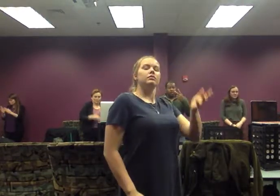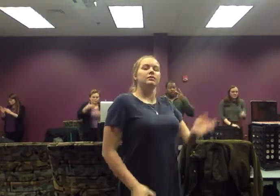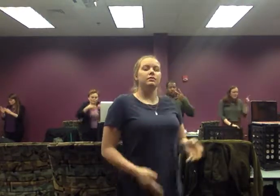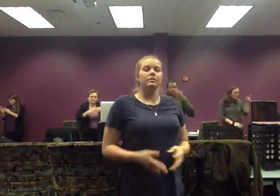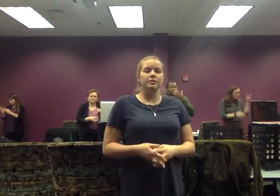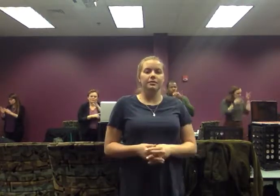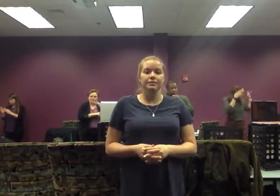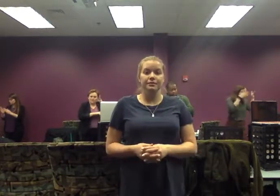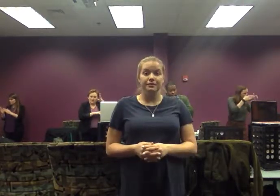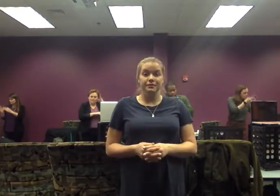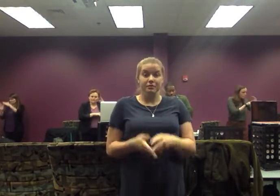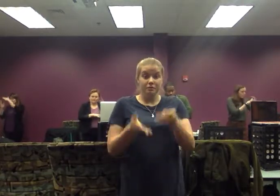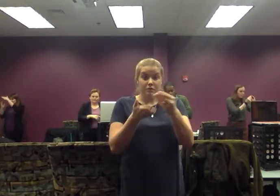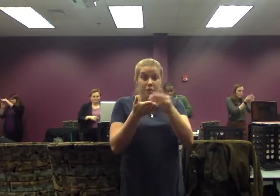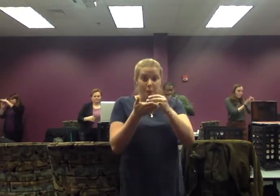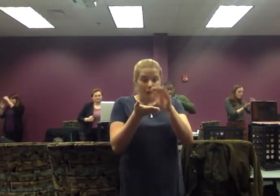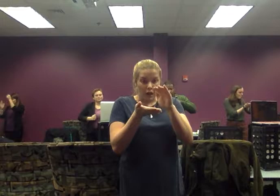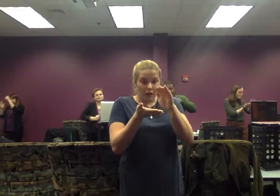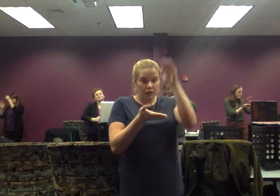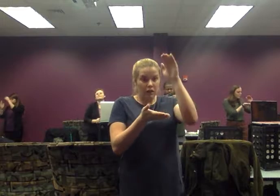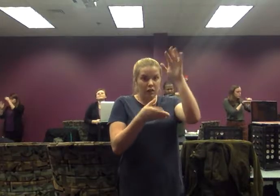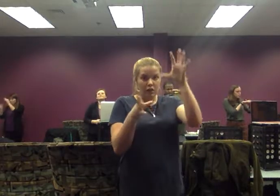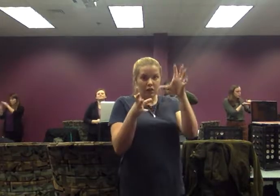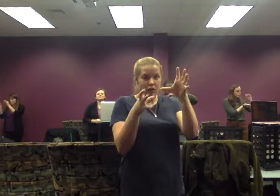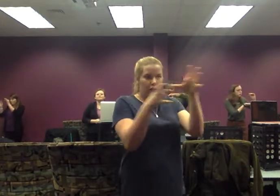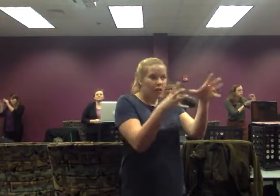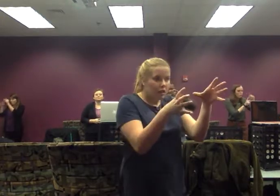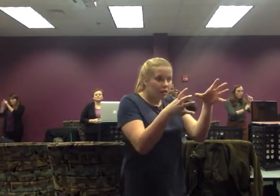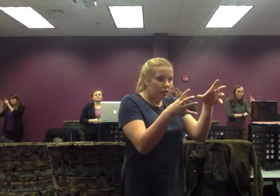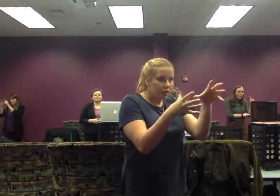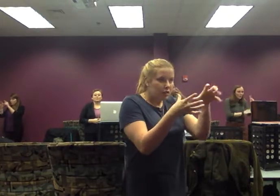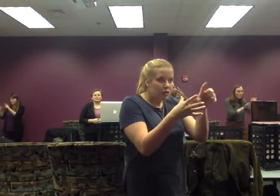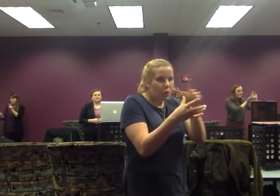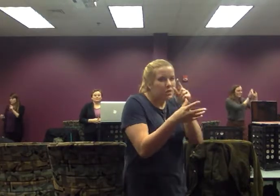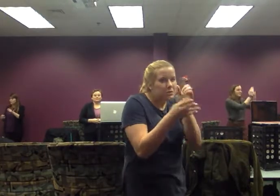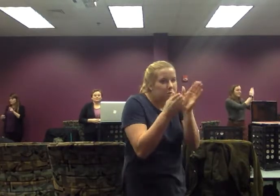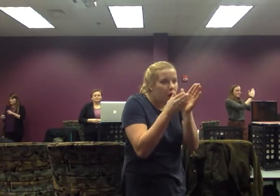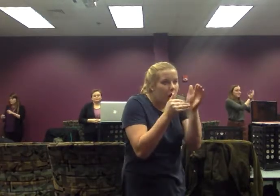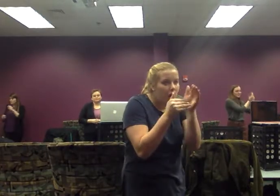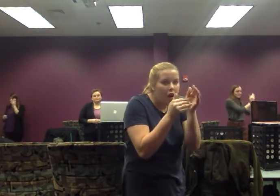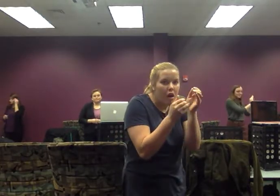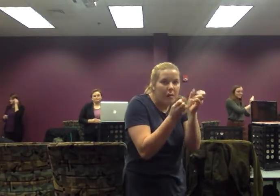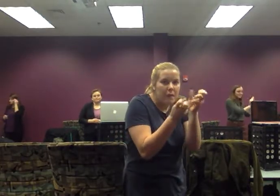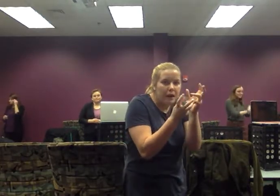concentrated wealth in commerce. And those two became antagonistic.